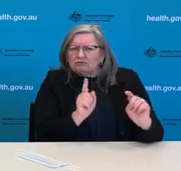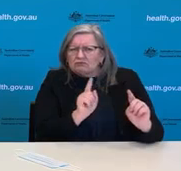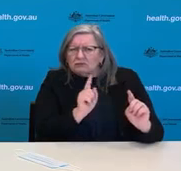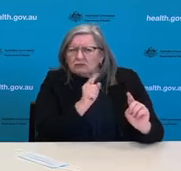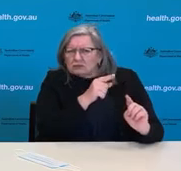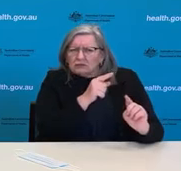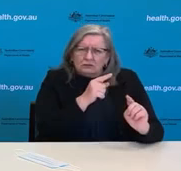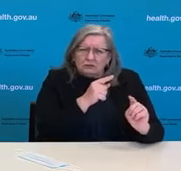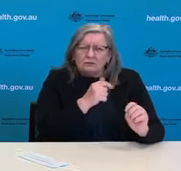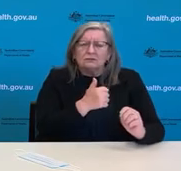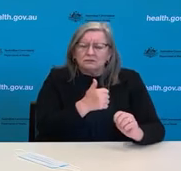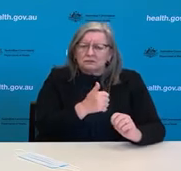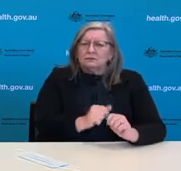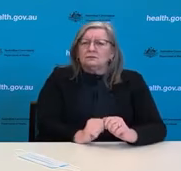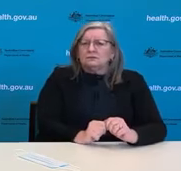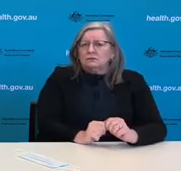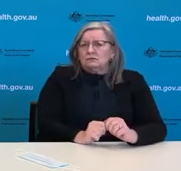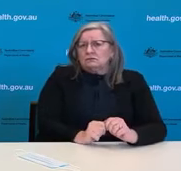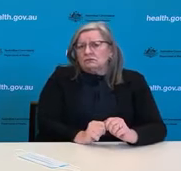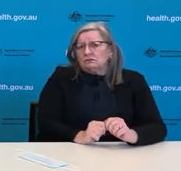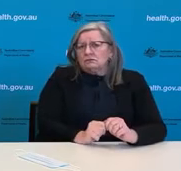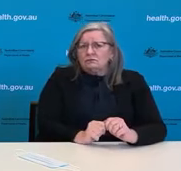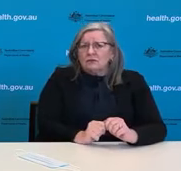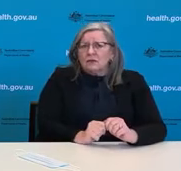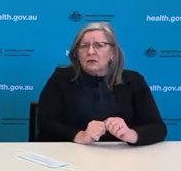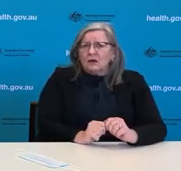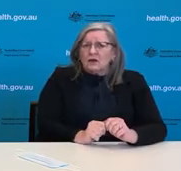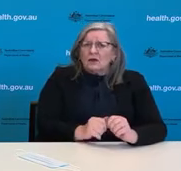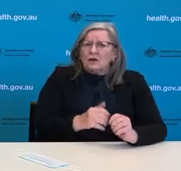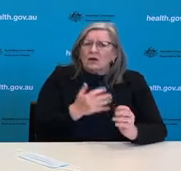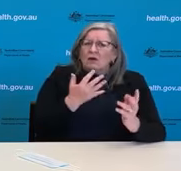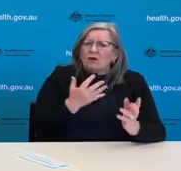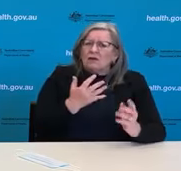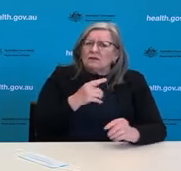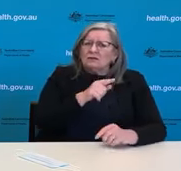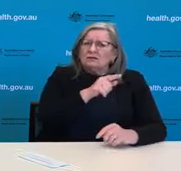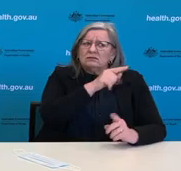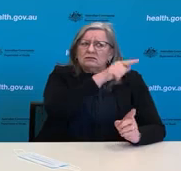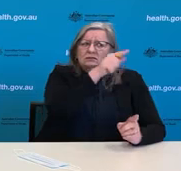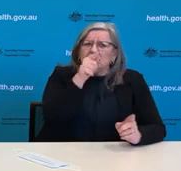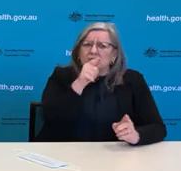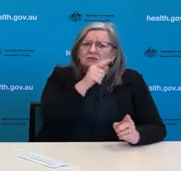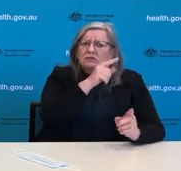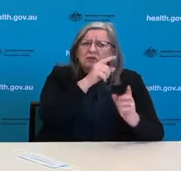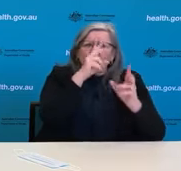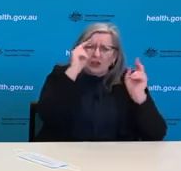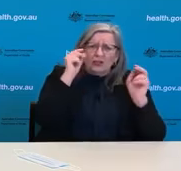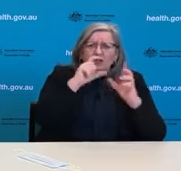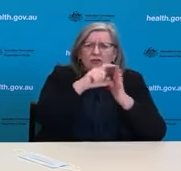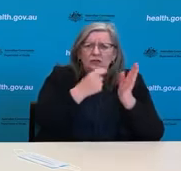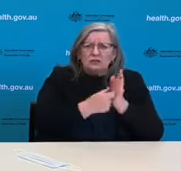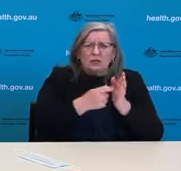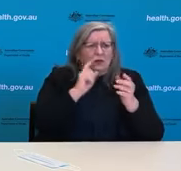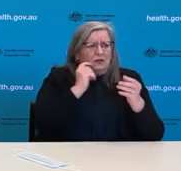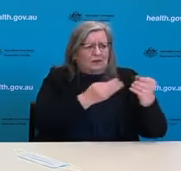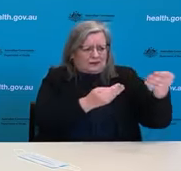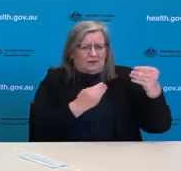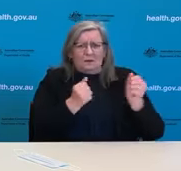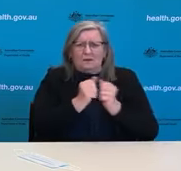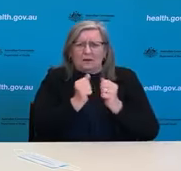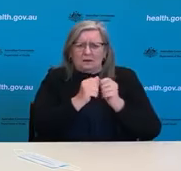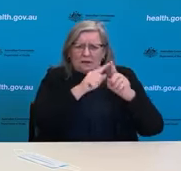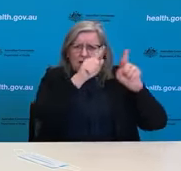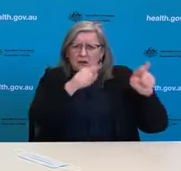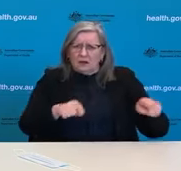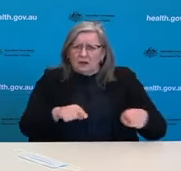vaccine. Often they'll provide you with a printout of the information that we have on the